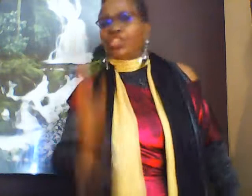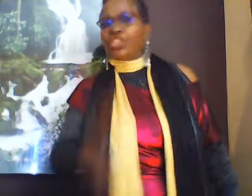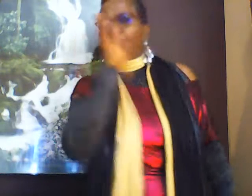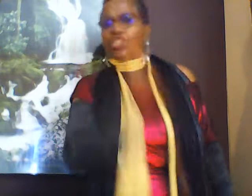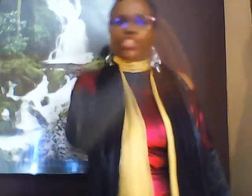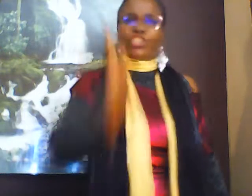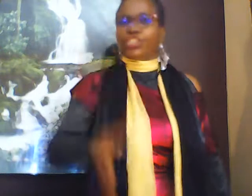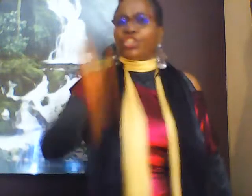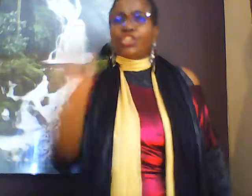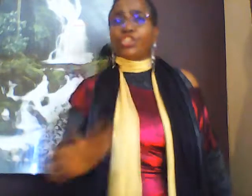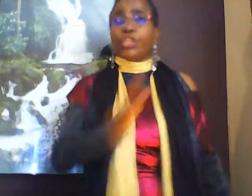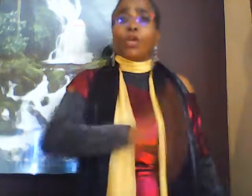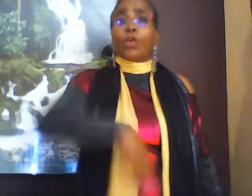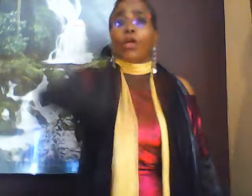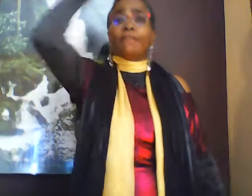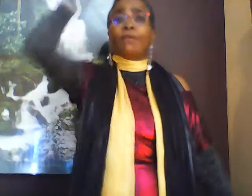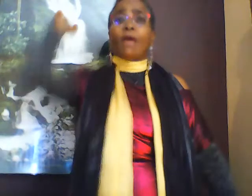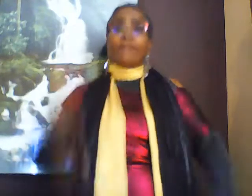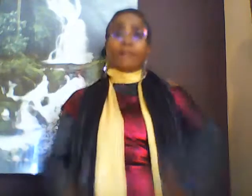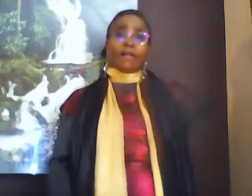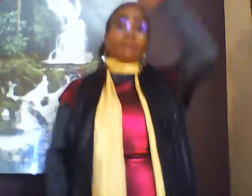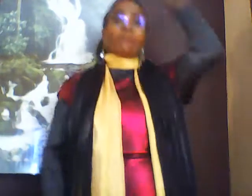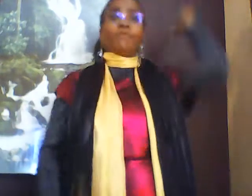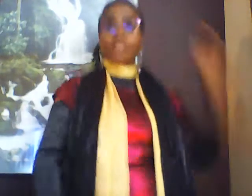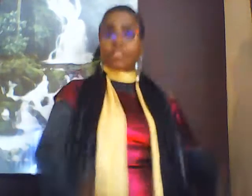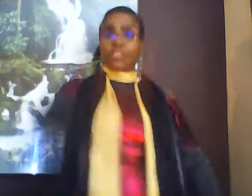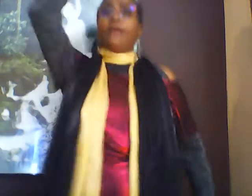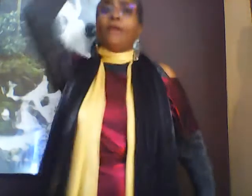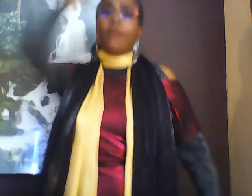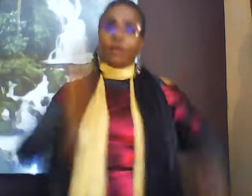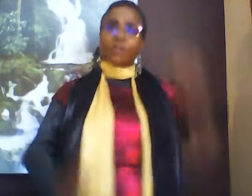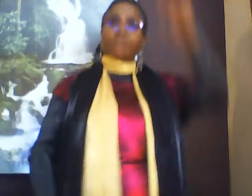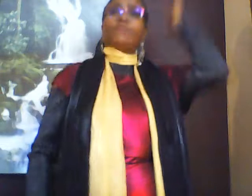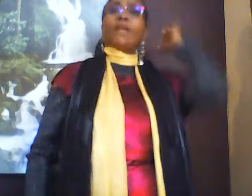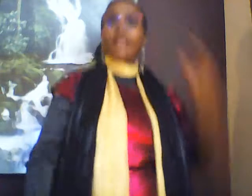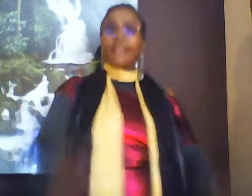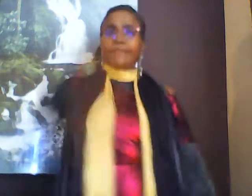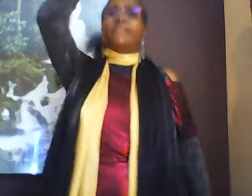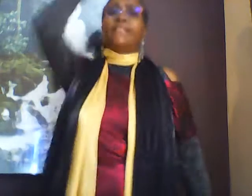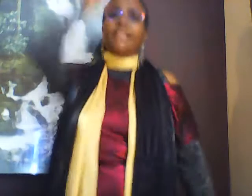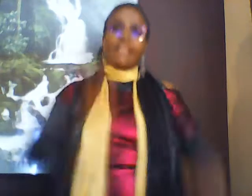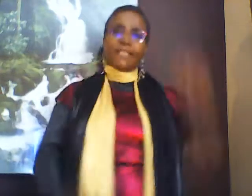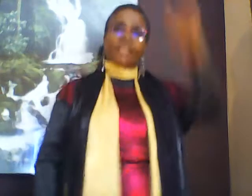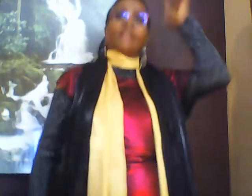chick, chick, chick, chick, clot everywhere. A voltage. Clots flying, see me,